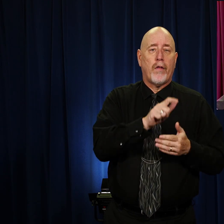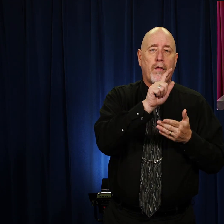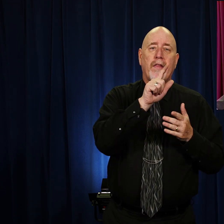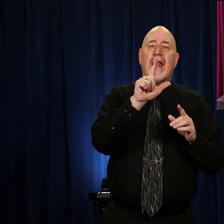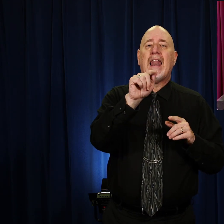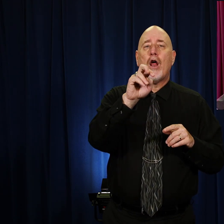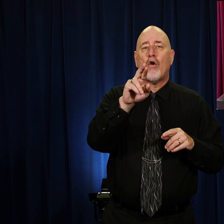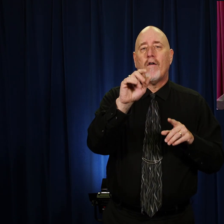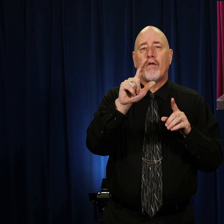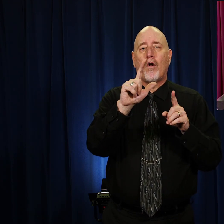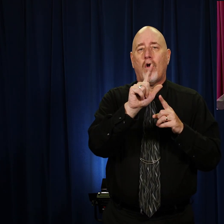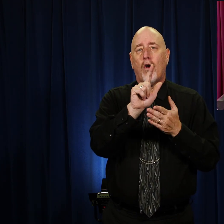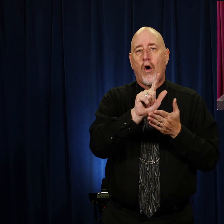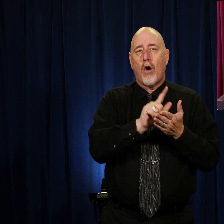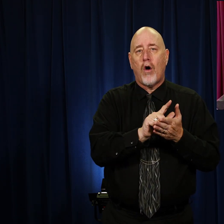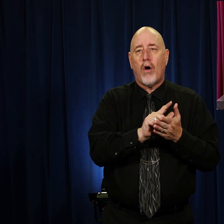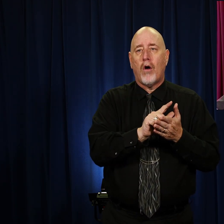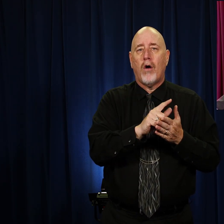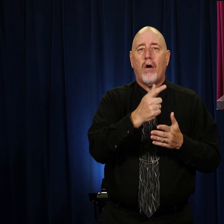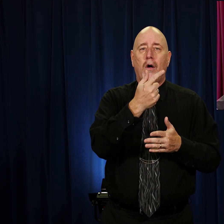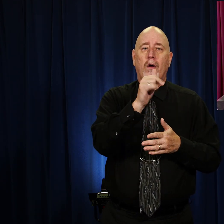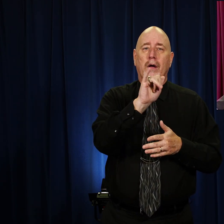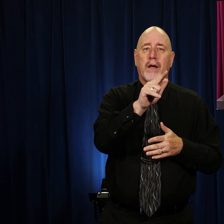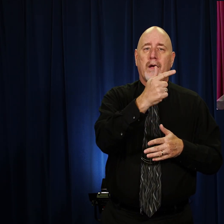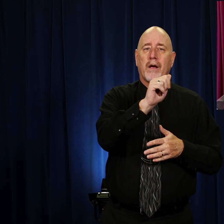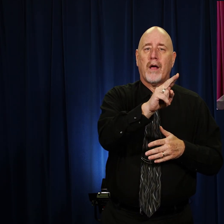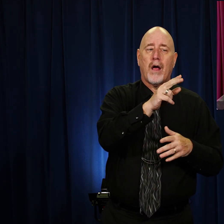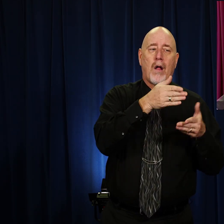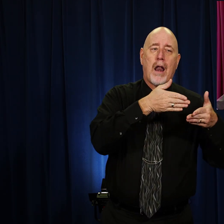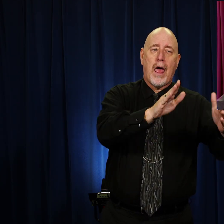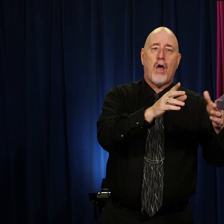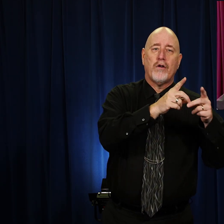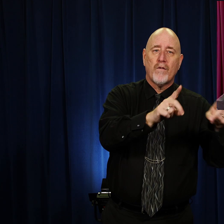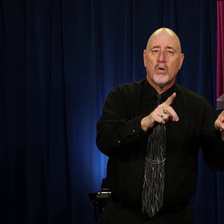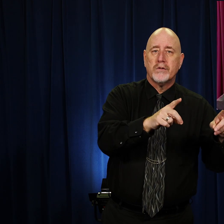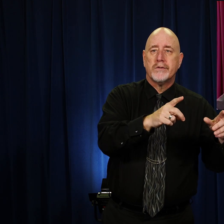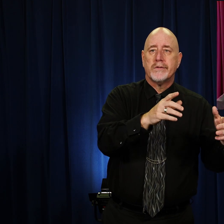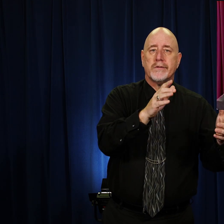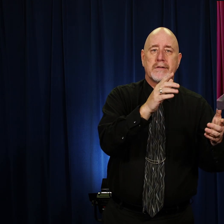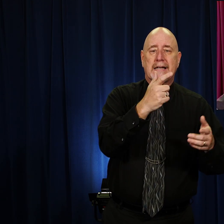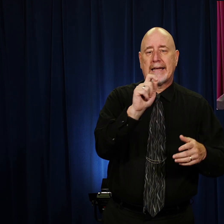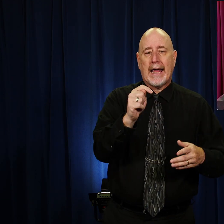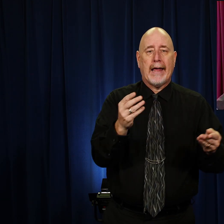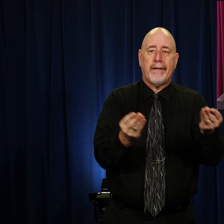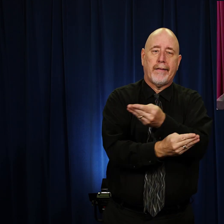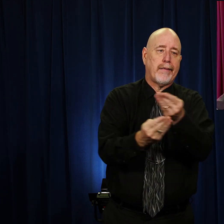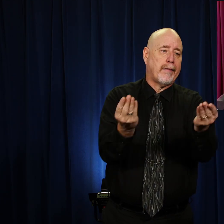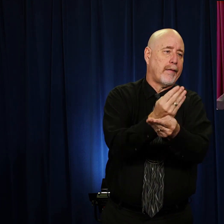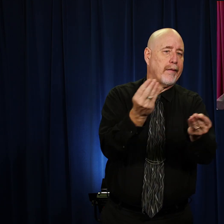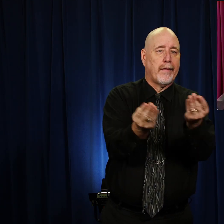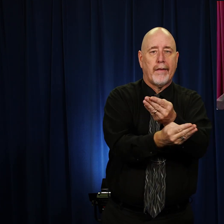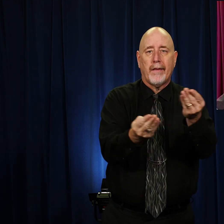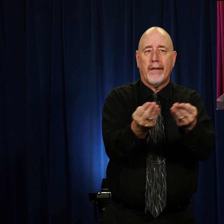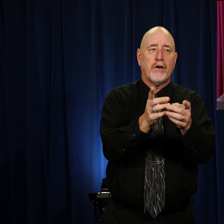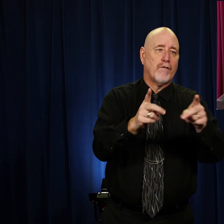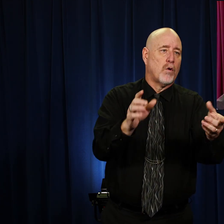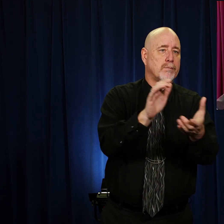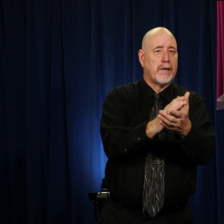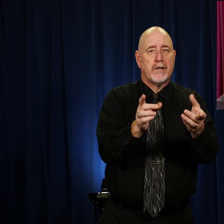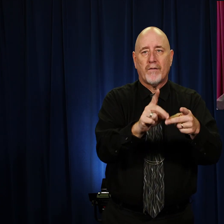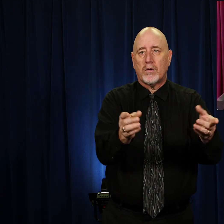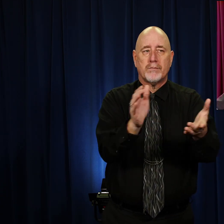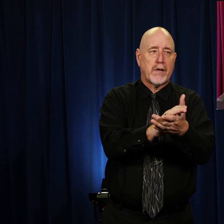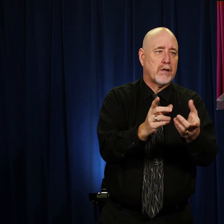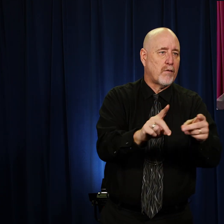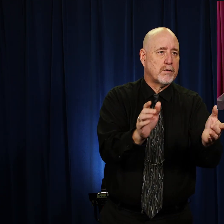law, God was allowing divorce, and so there was a giving and the exchanging of the get and the divorcing and remarrying.